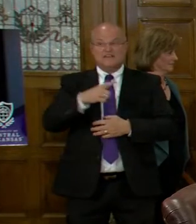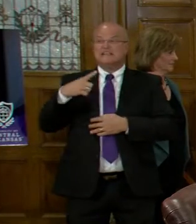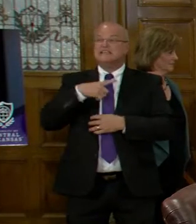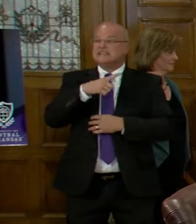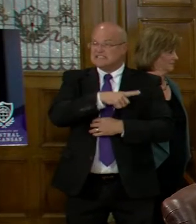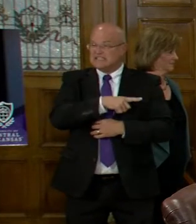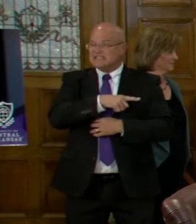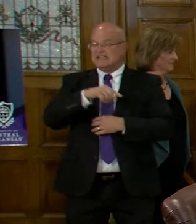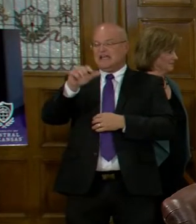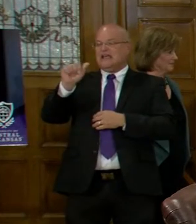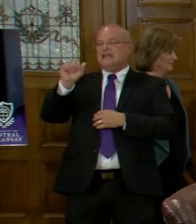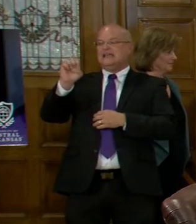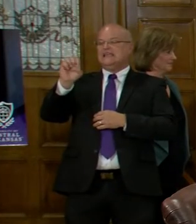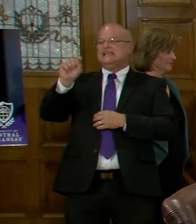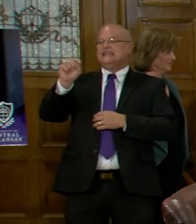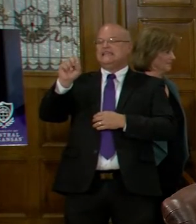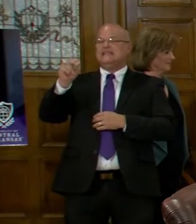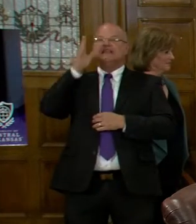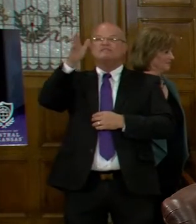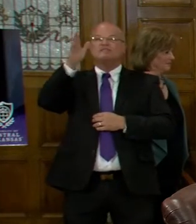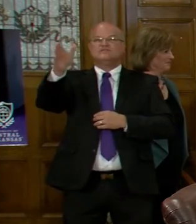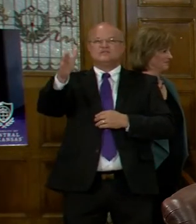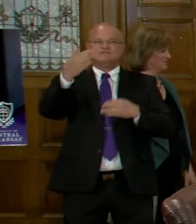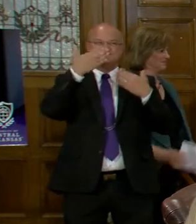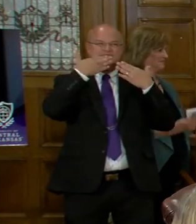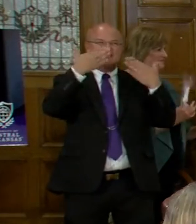with AETN in the future. Thanks.